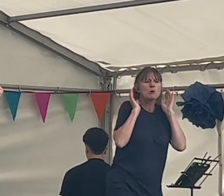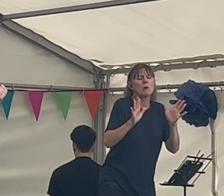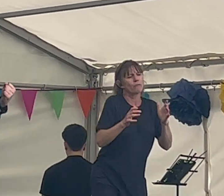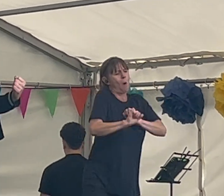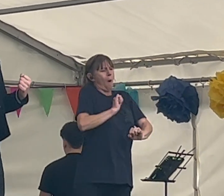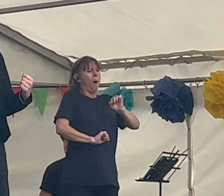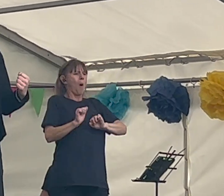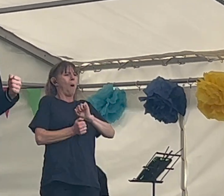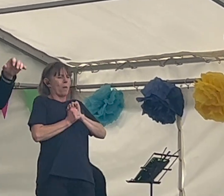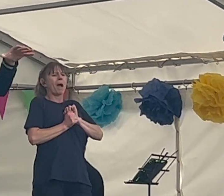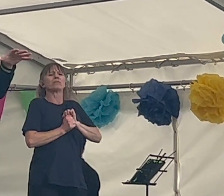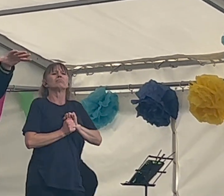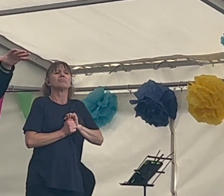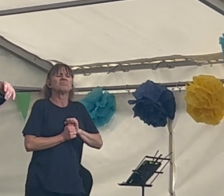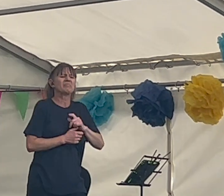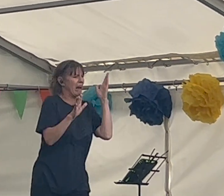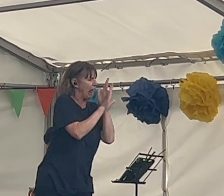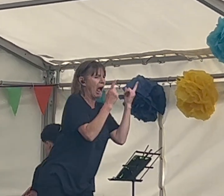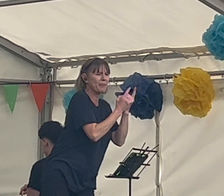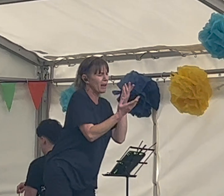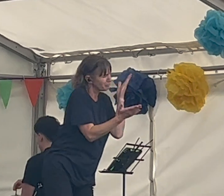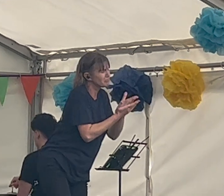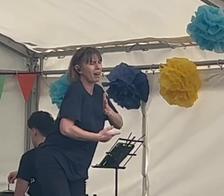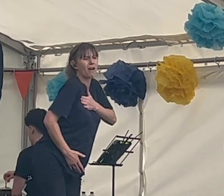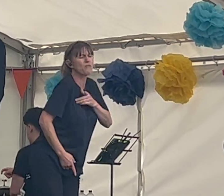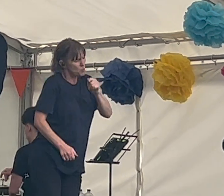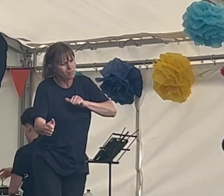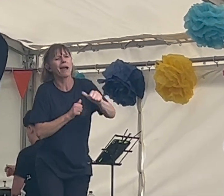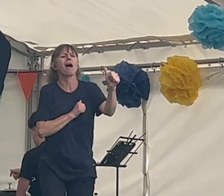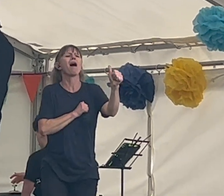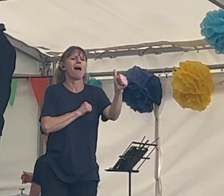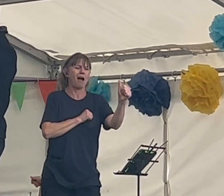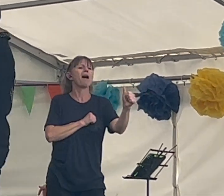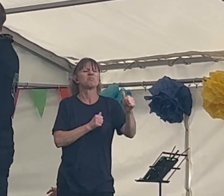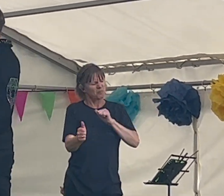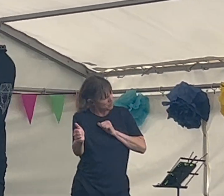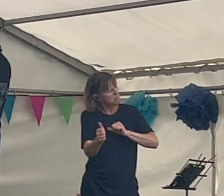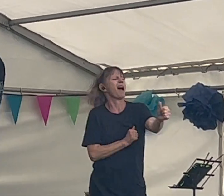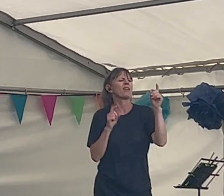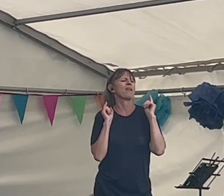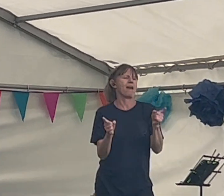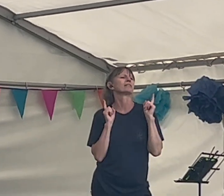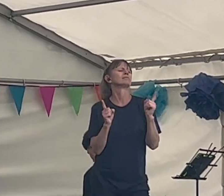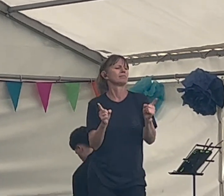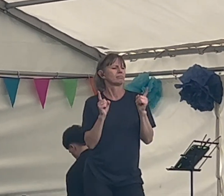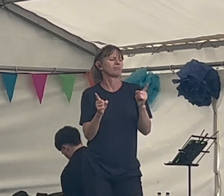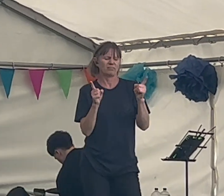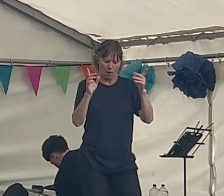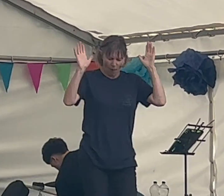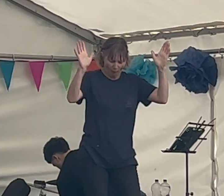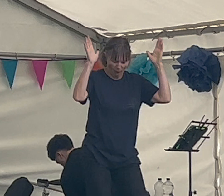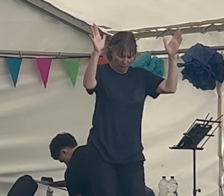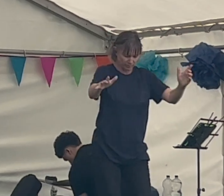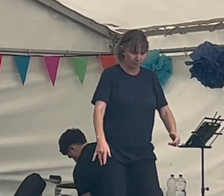hold back and hide things you adore. You are better, much better than that. Whoa,